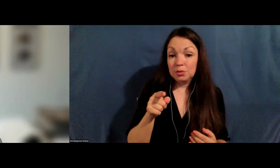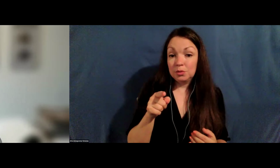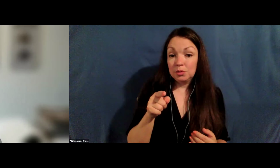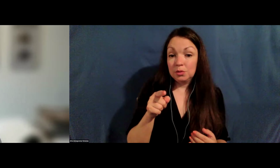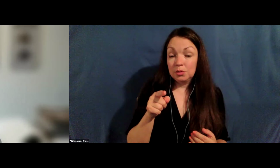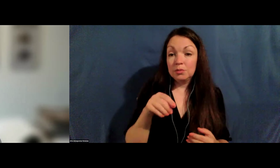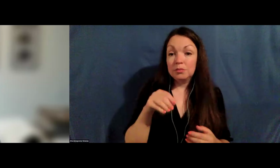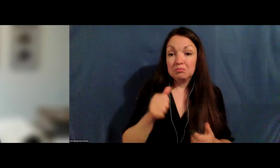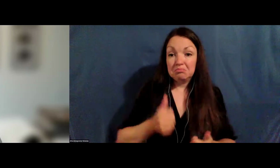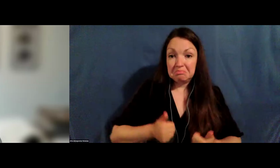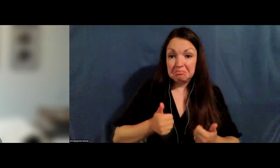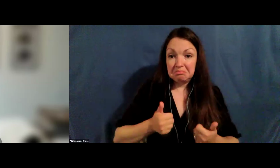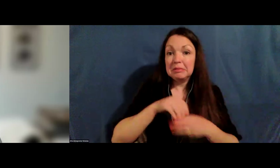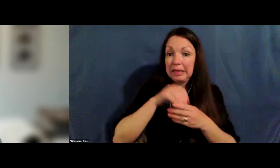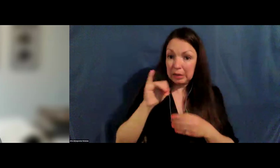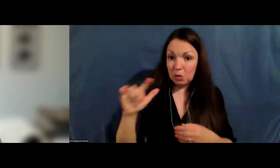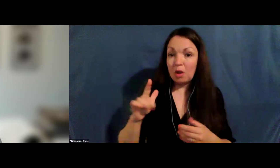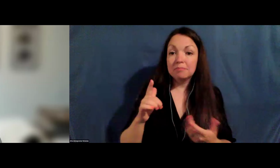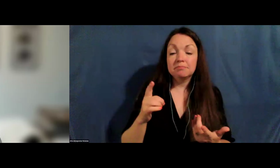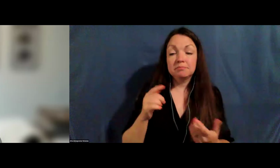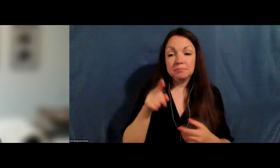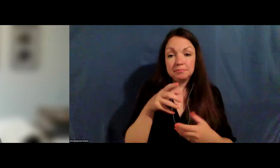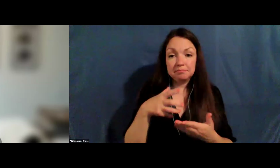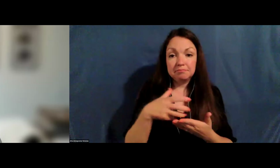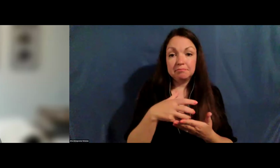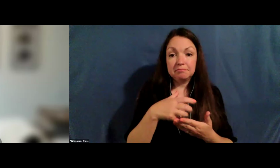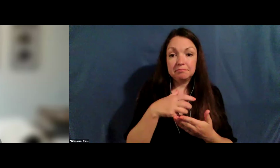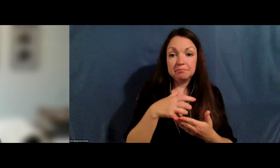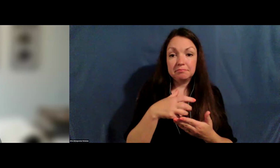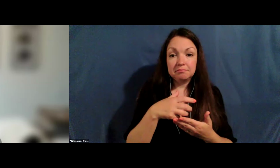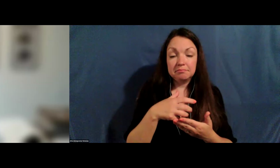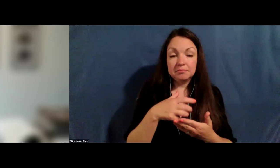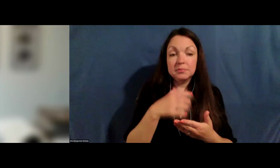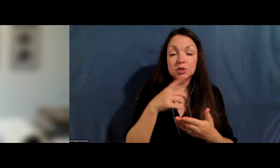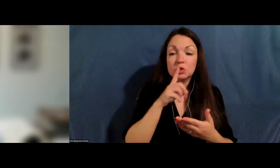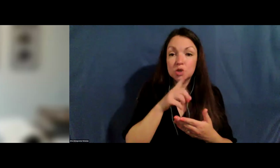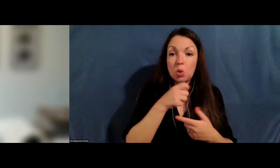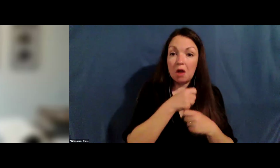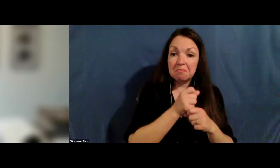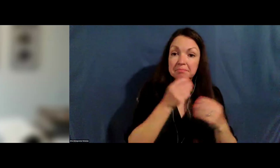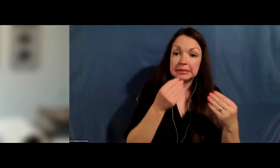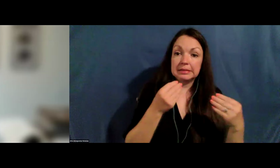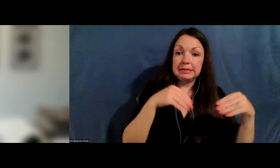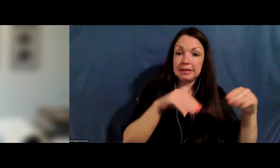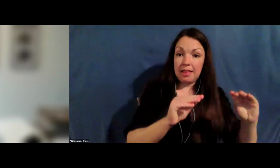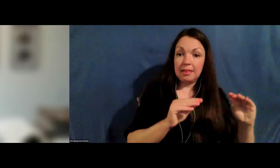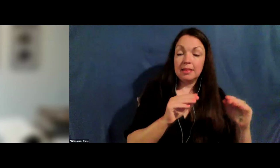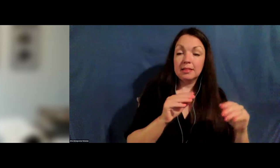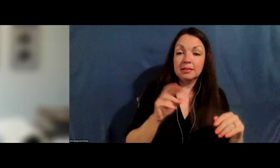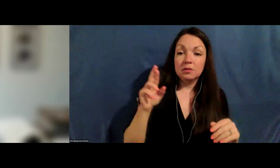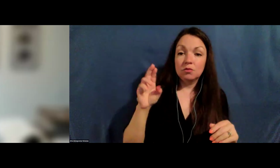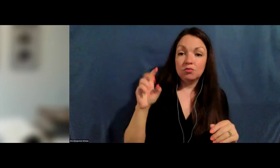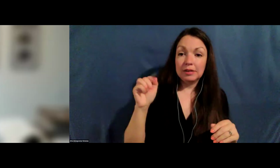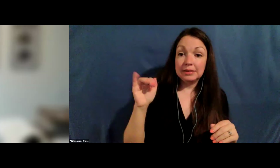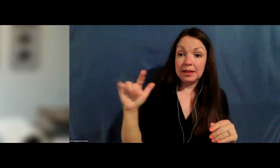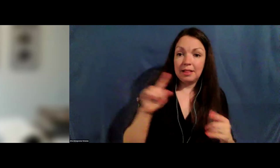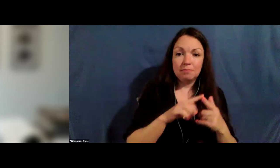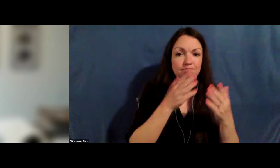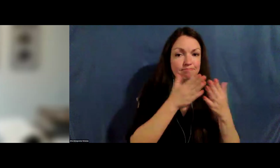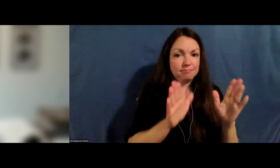in Illinois and you are making retail sales, those are sales to the general public of tangible